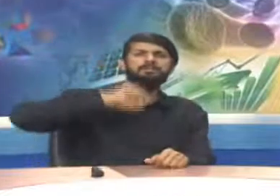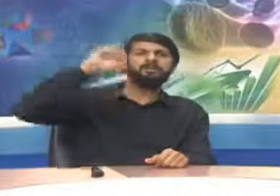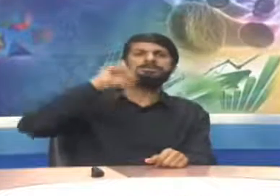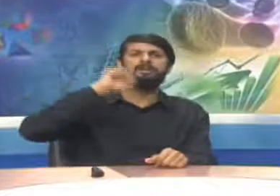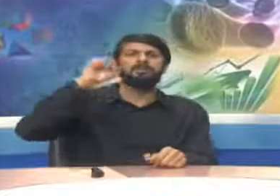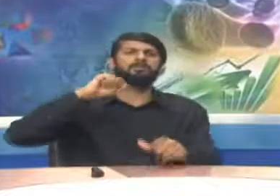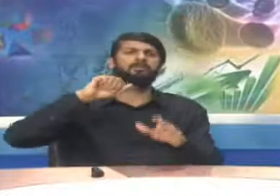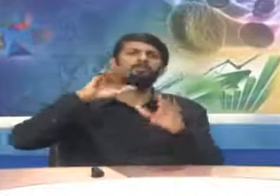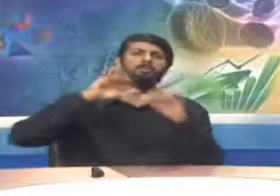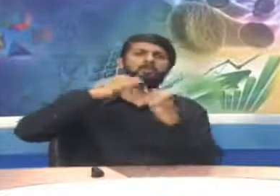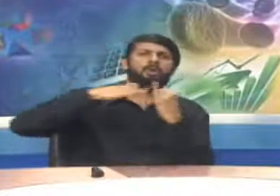Sarvodhya.